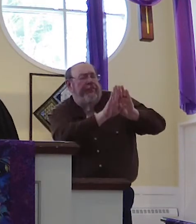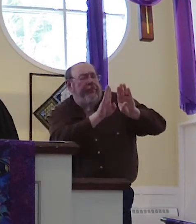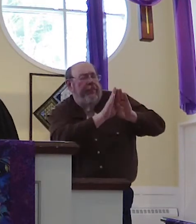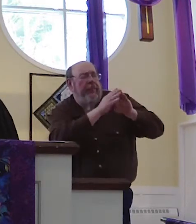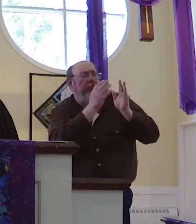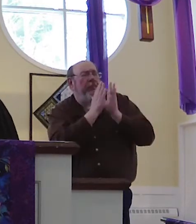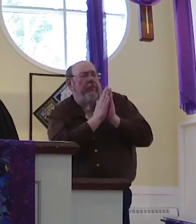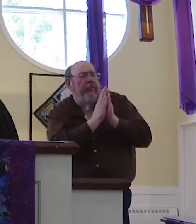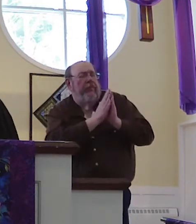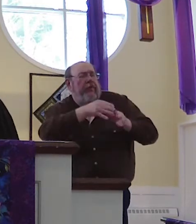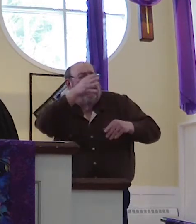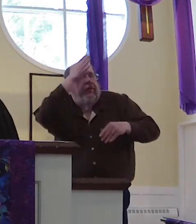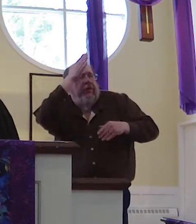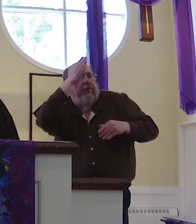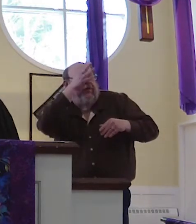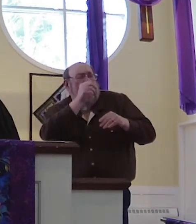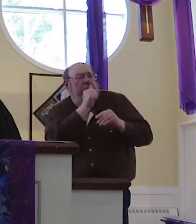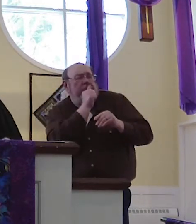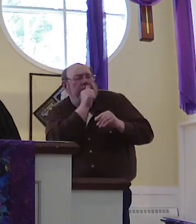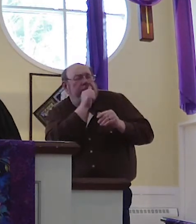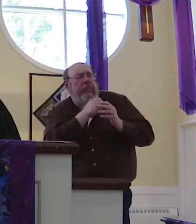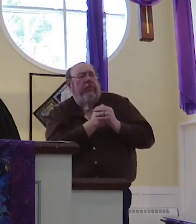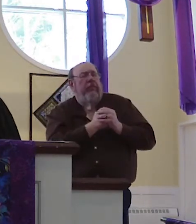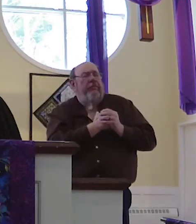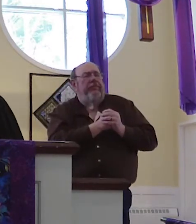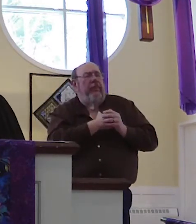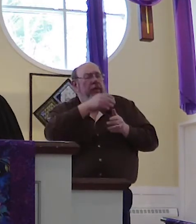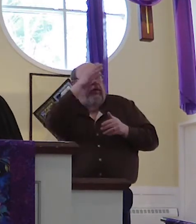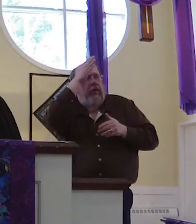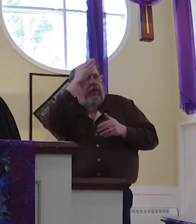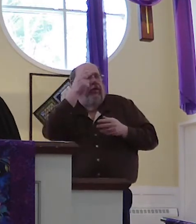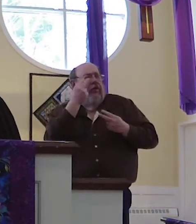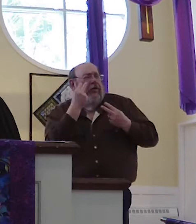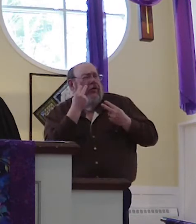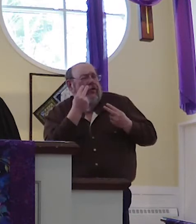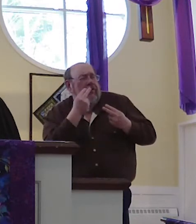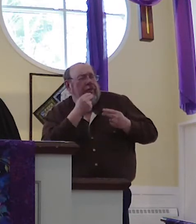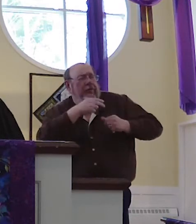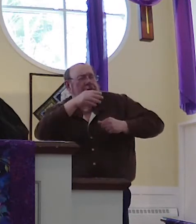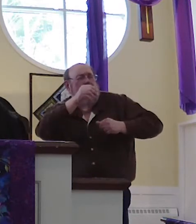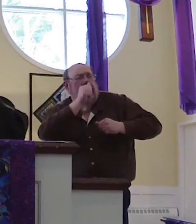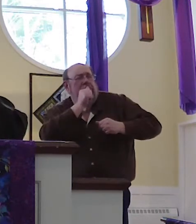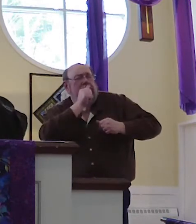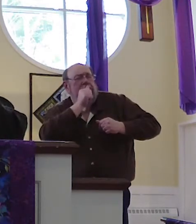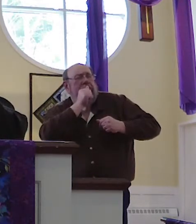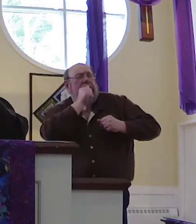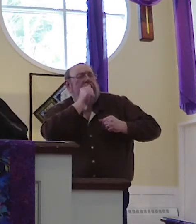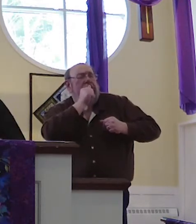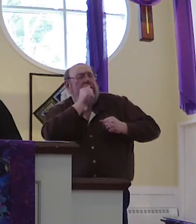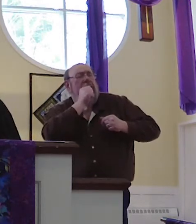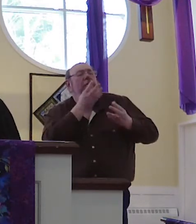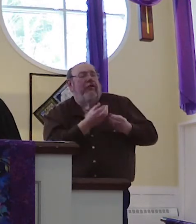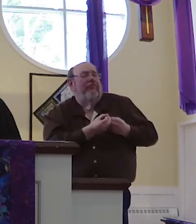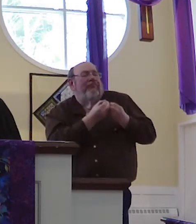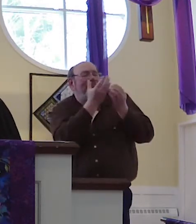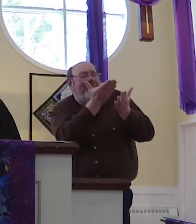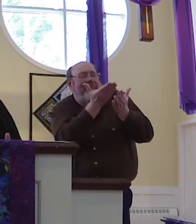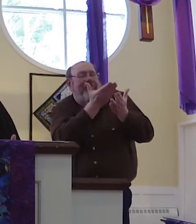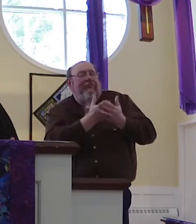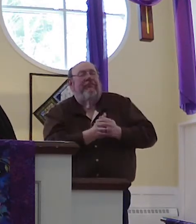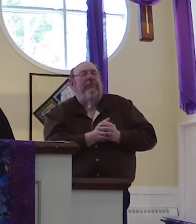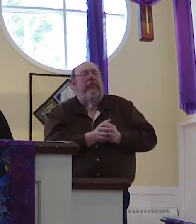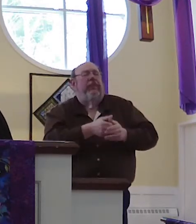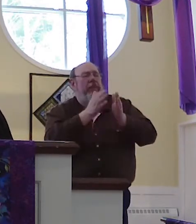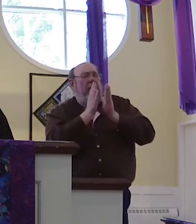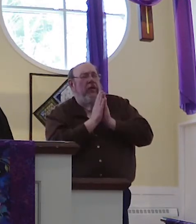to your Father who is in secret, and your Father who sees in secret will reward you. When you're